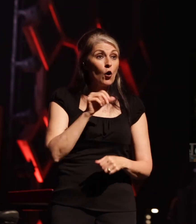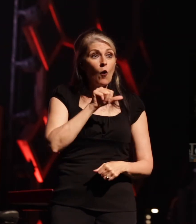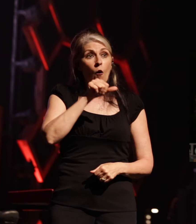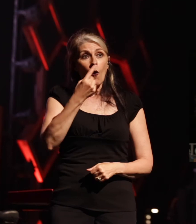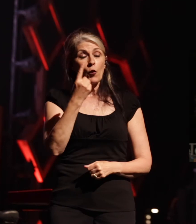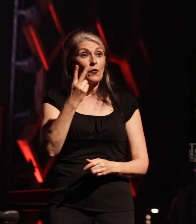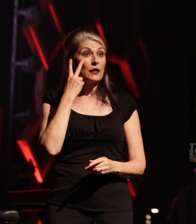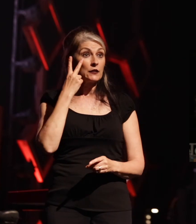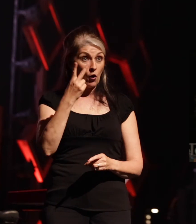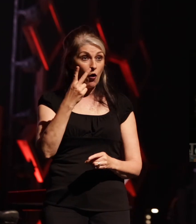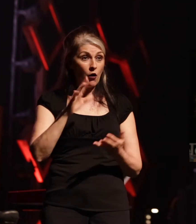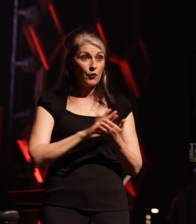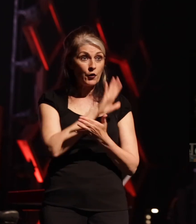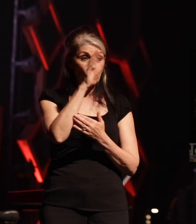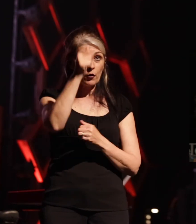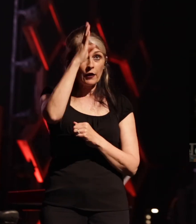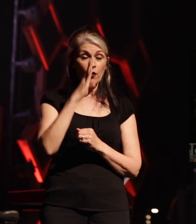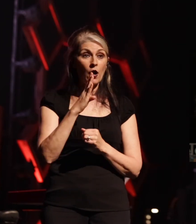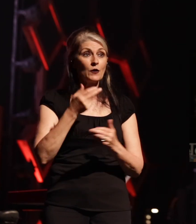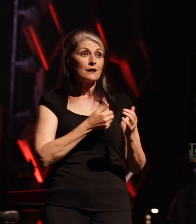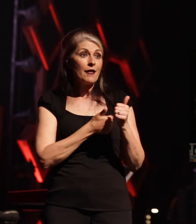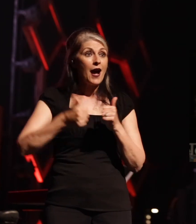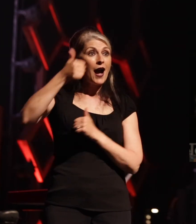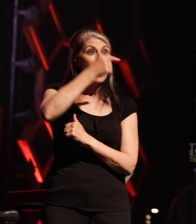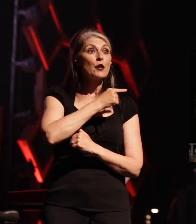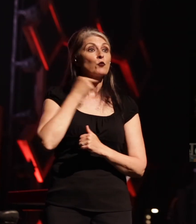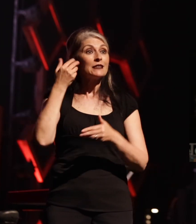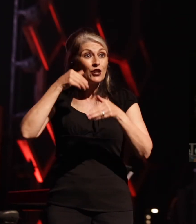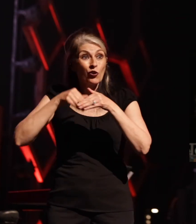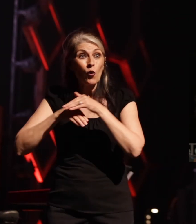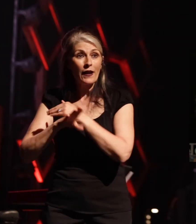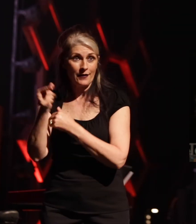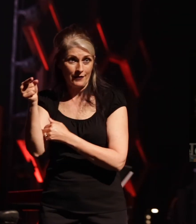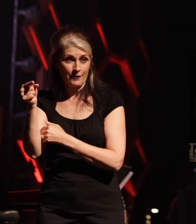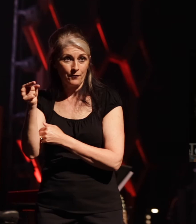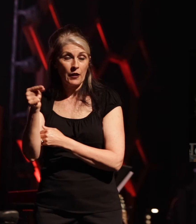Jesus shows us the glory of the Father. Now think